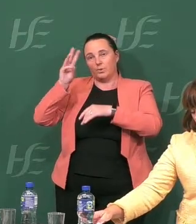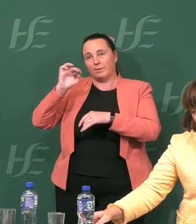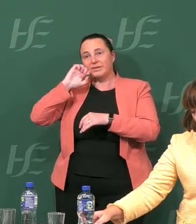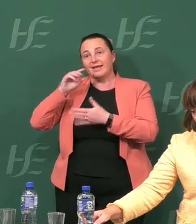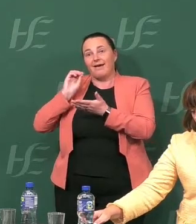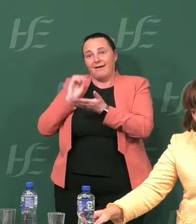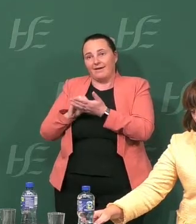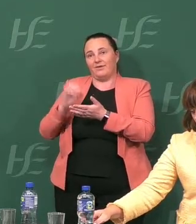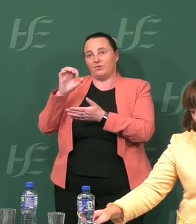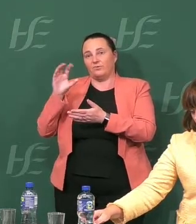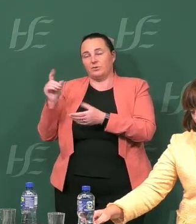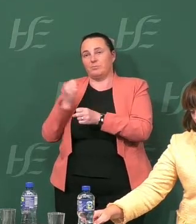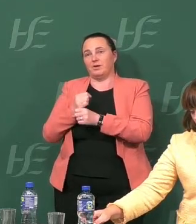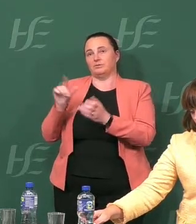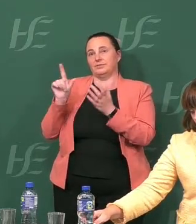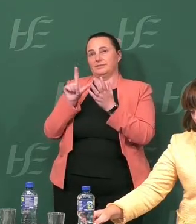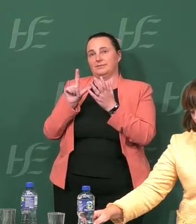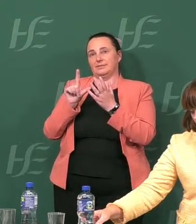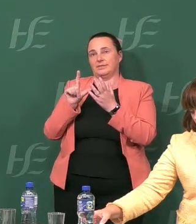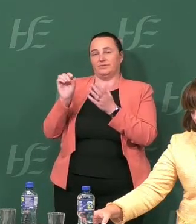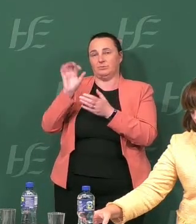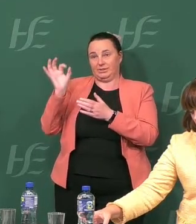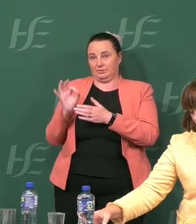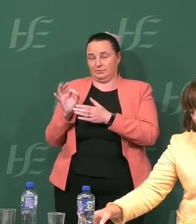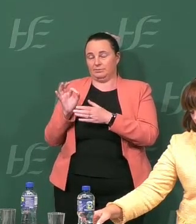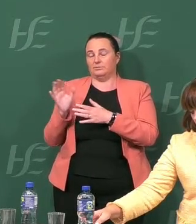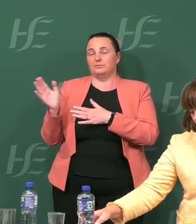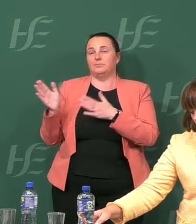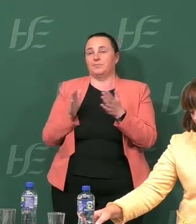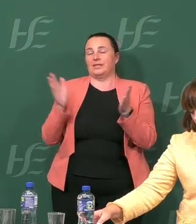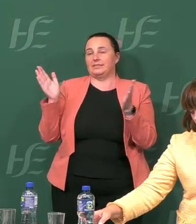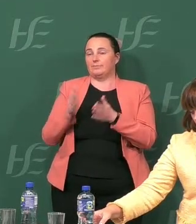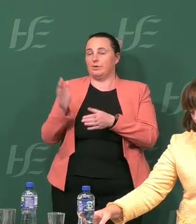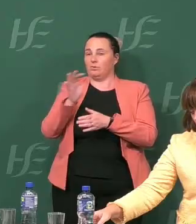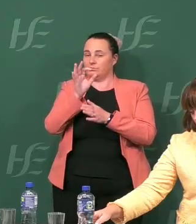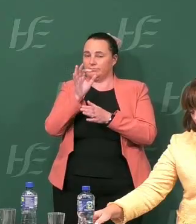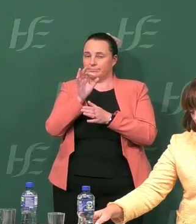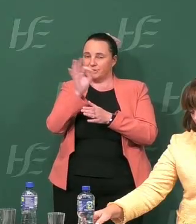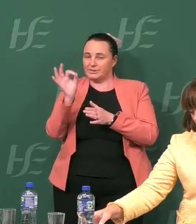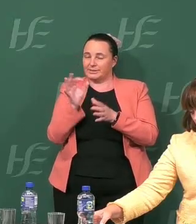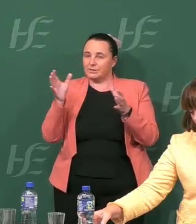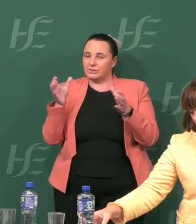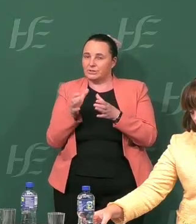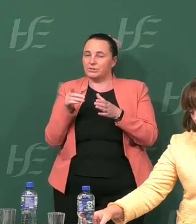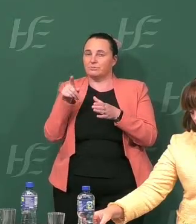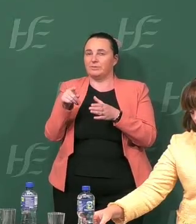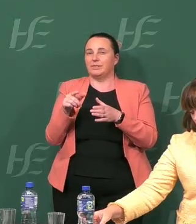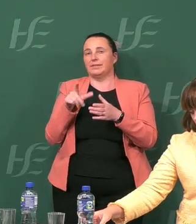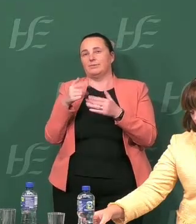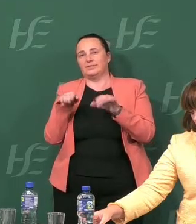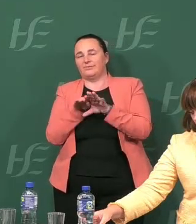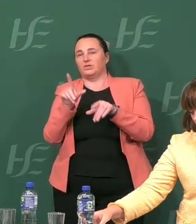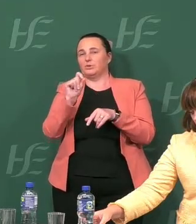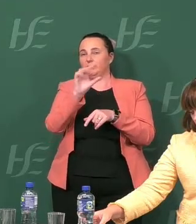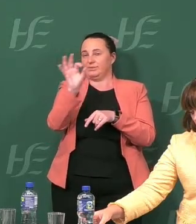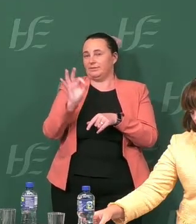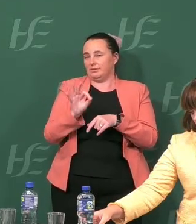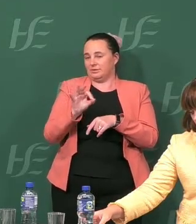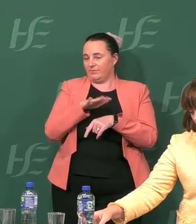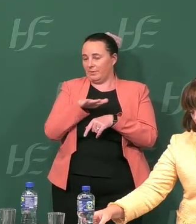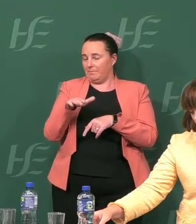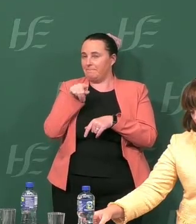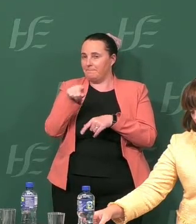week or so, about 70%. Yeah. And then a smaller proportion, which were, of the remaining 30%, a smaller proportion which might